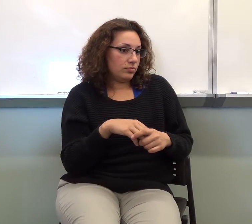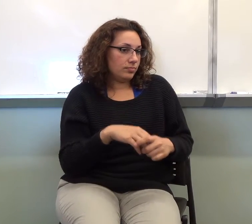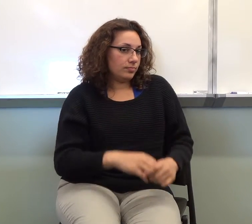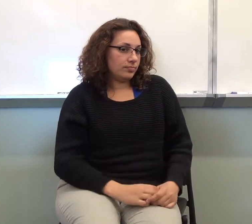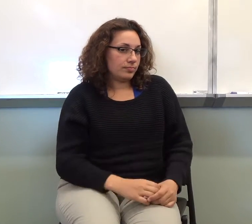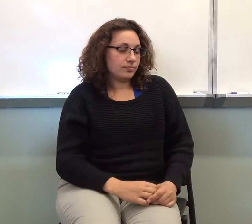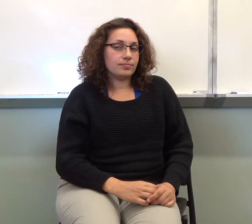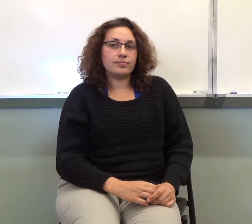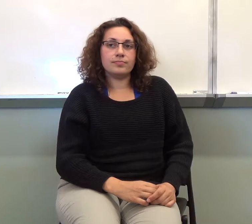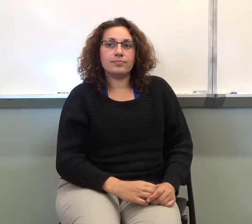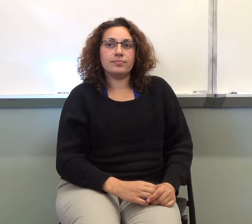outcomes